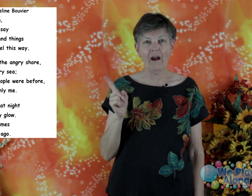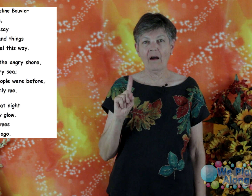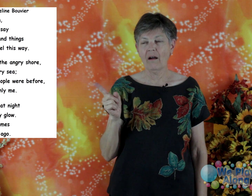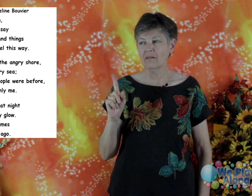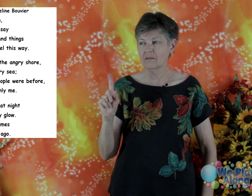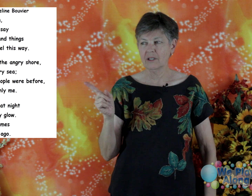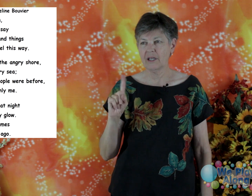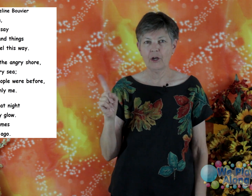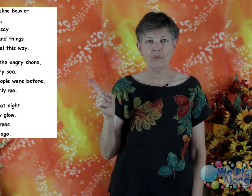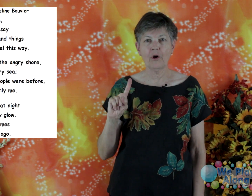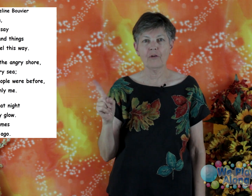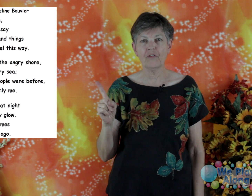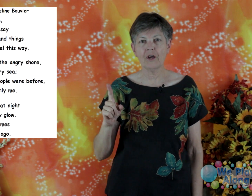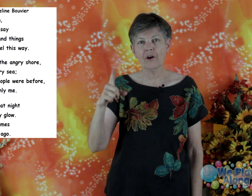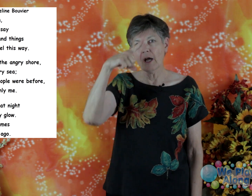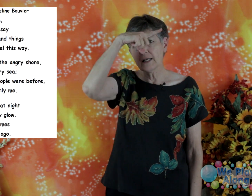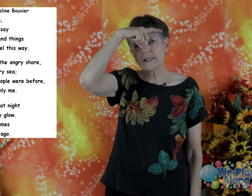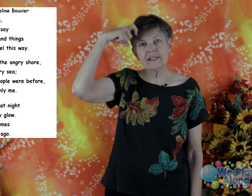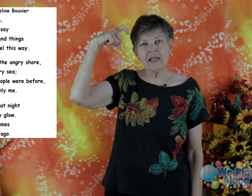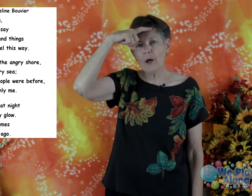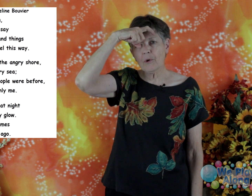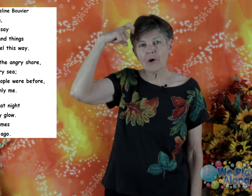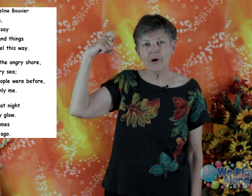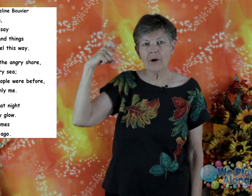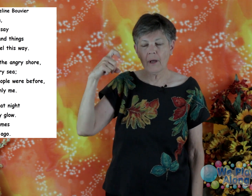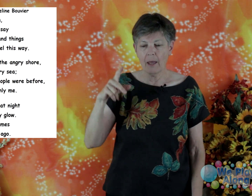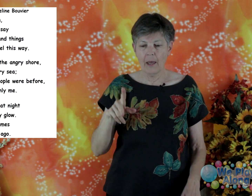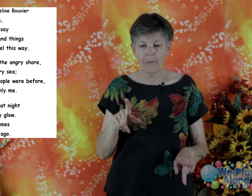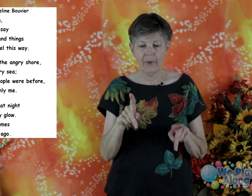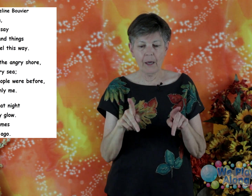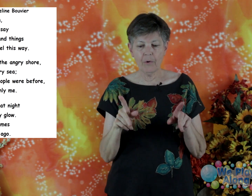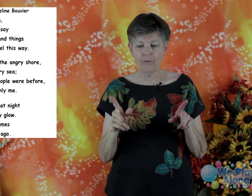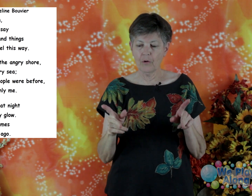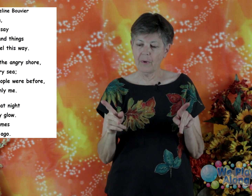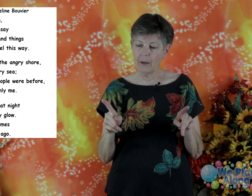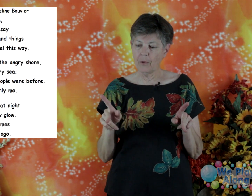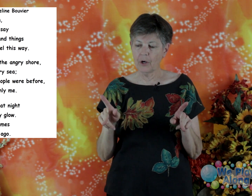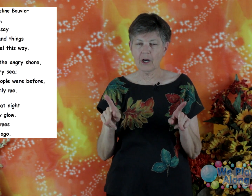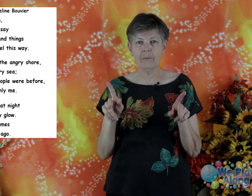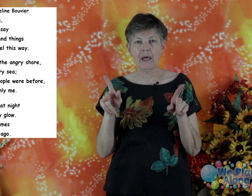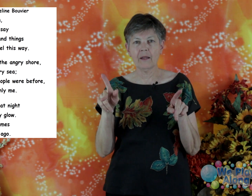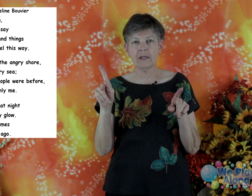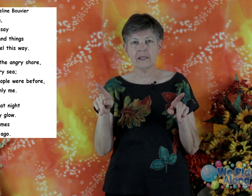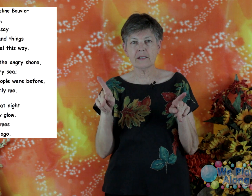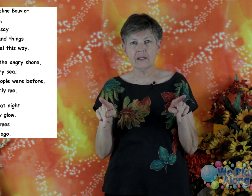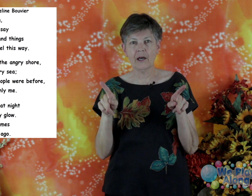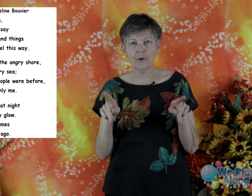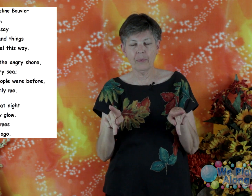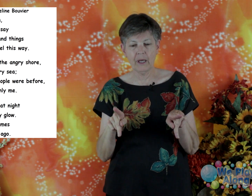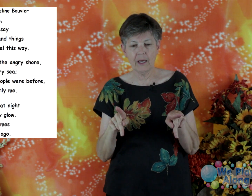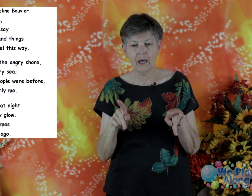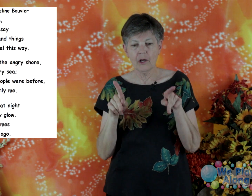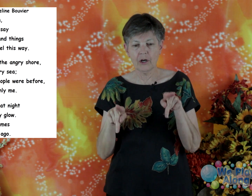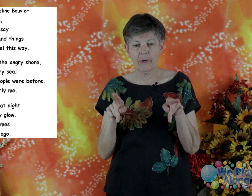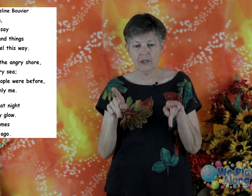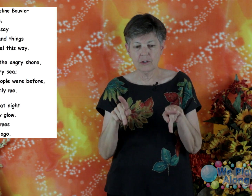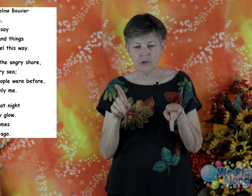Where, just take your pointer finger, summer, people. For people, you're going to make, this is the letter P, you're going to make